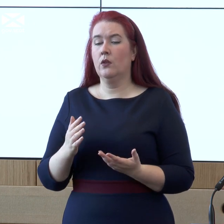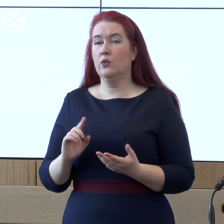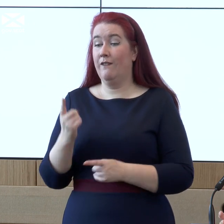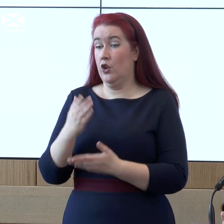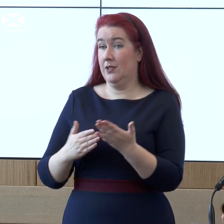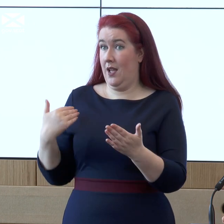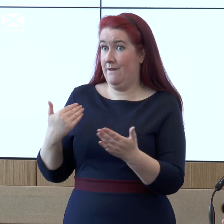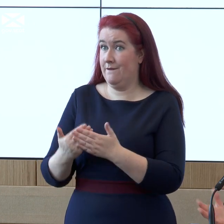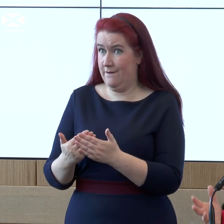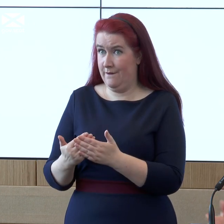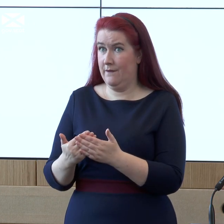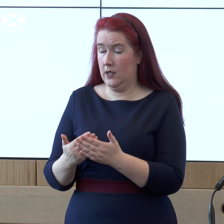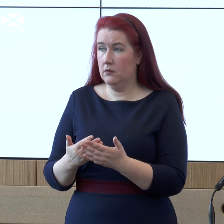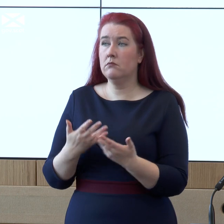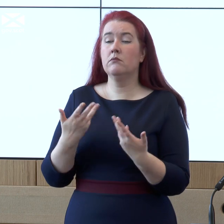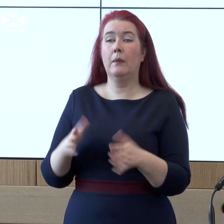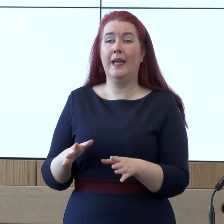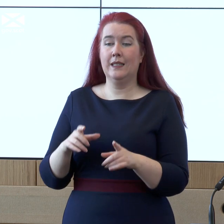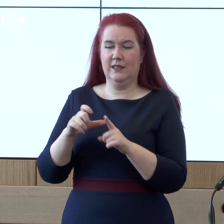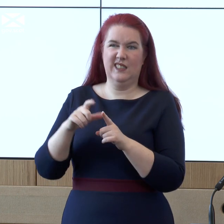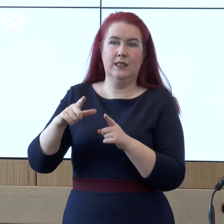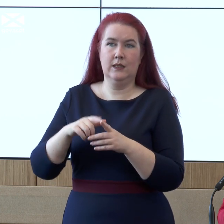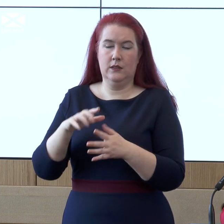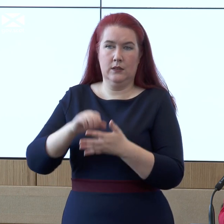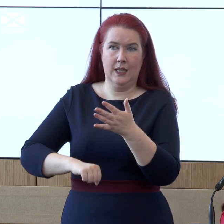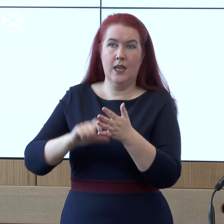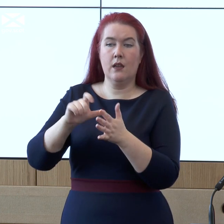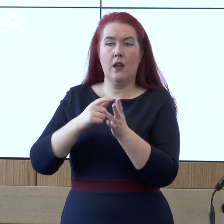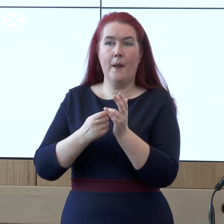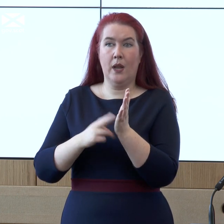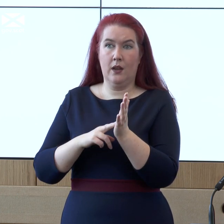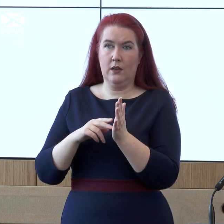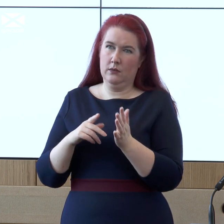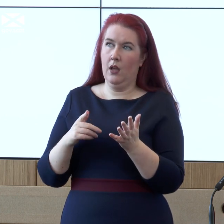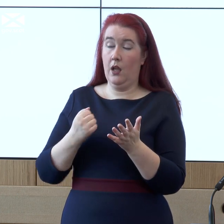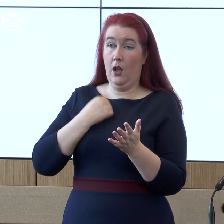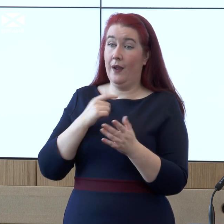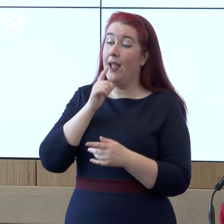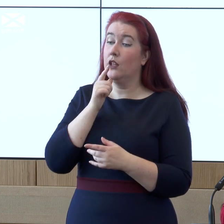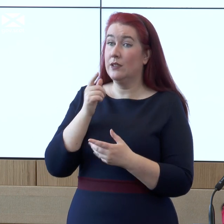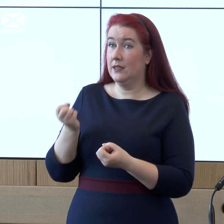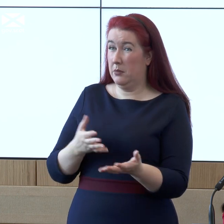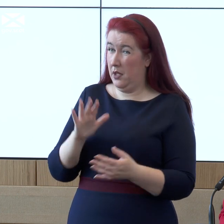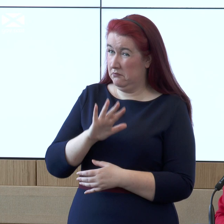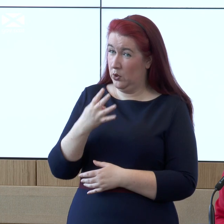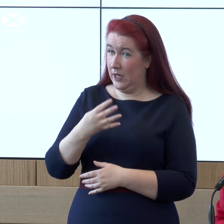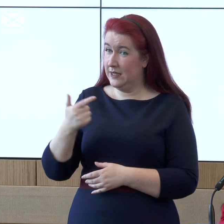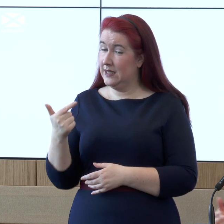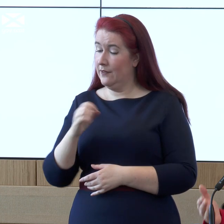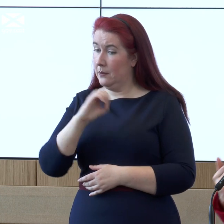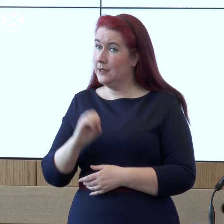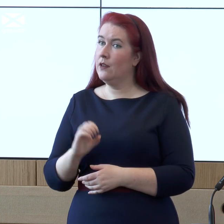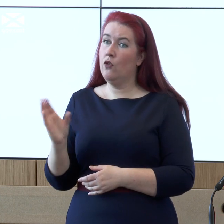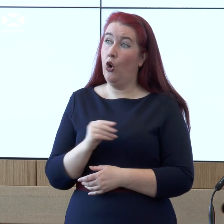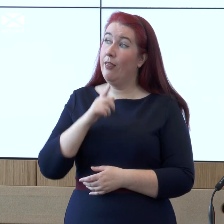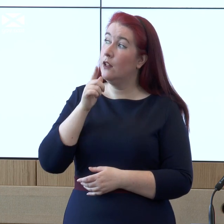journey, we have decarbonised almost completely our electricity supply. About 97% of all of the